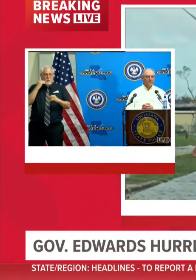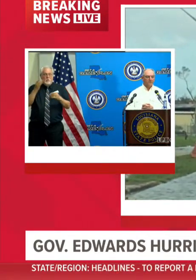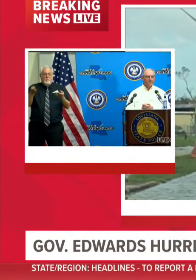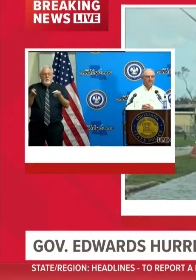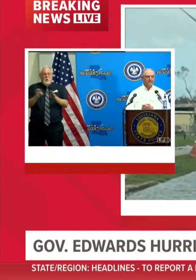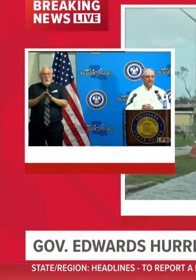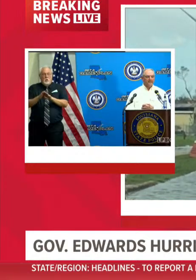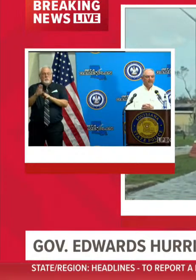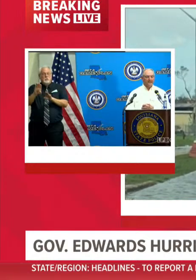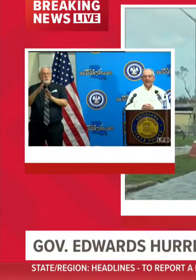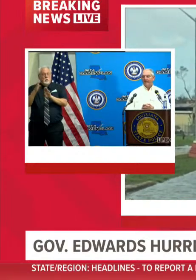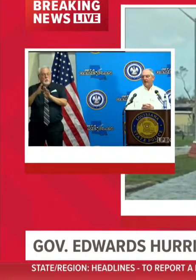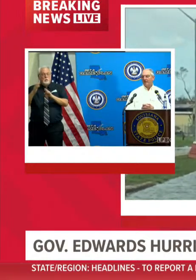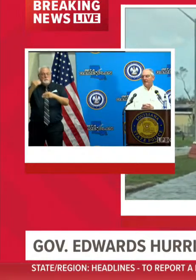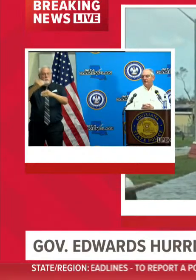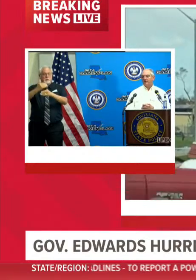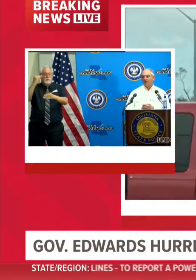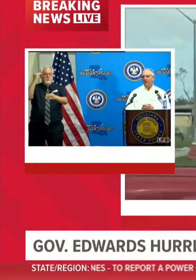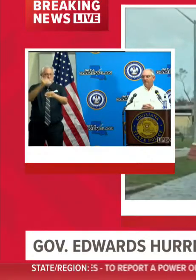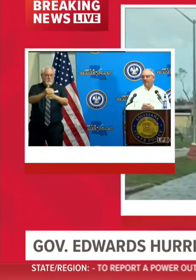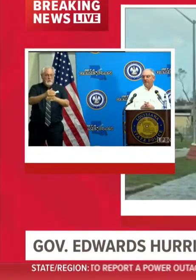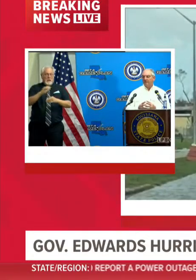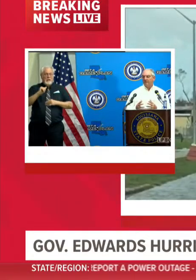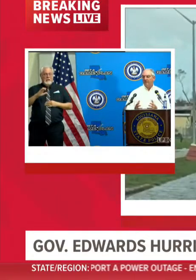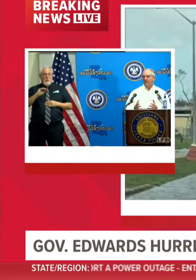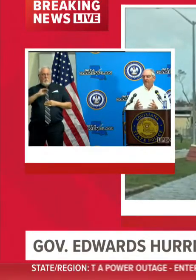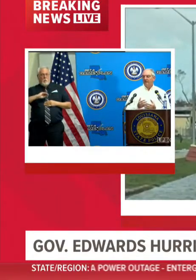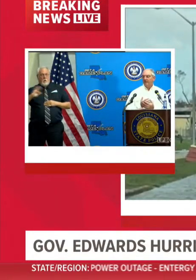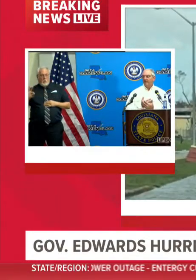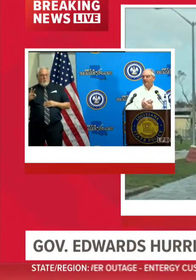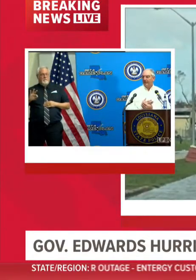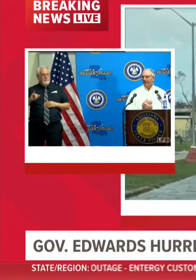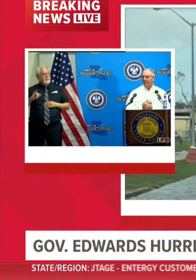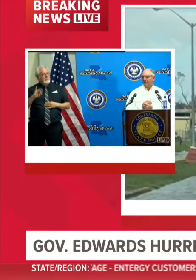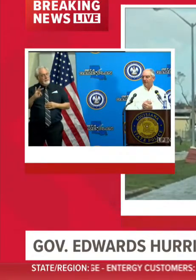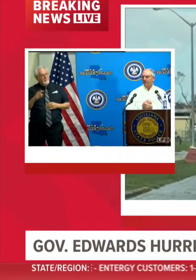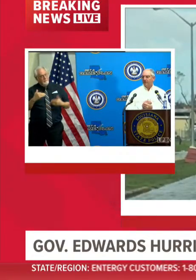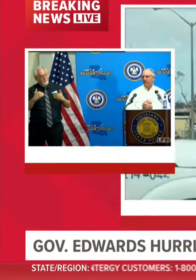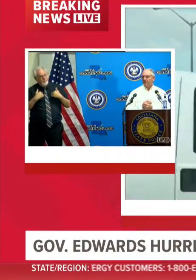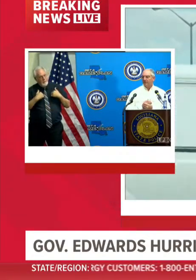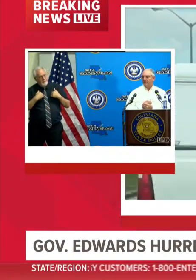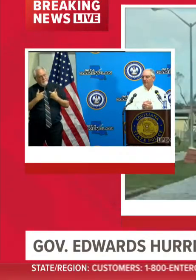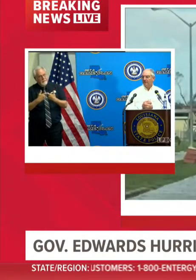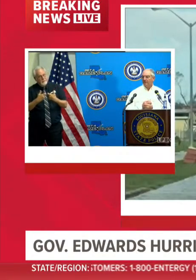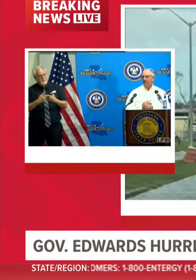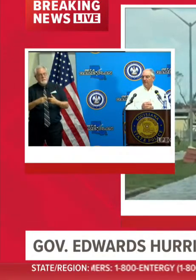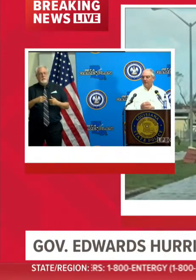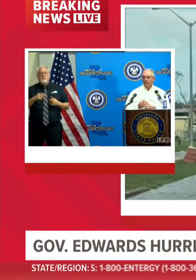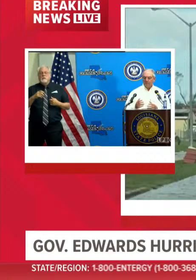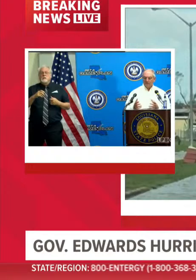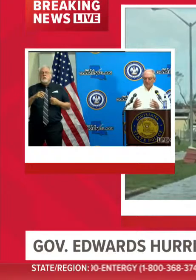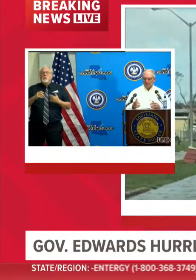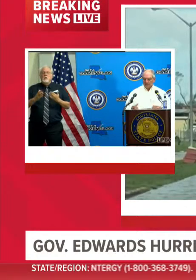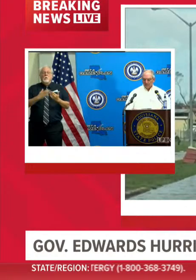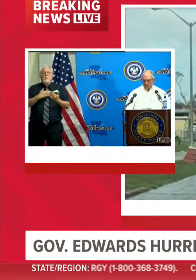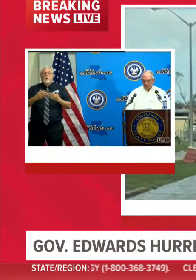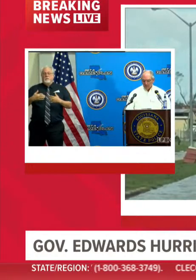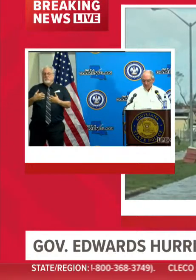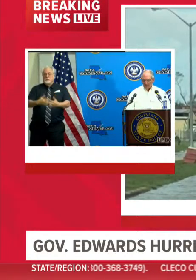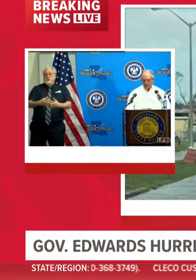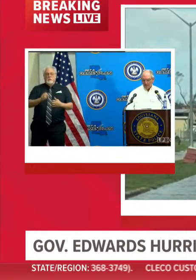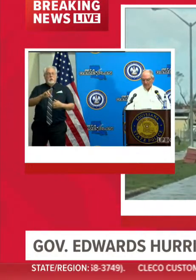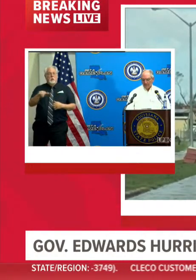windows closed and the air conditioning off if they're lucky enough to have electricity, whether it's by generator